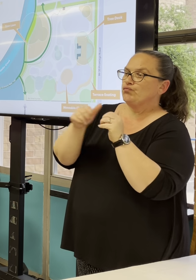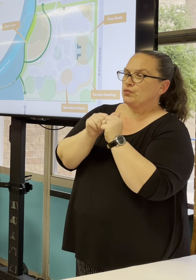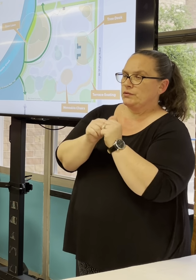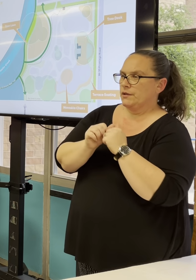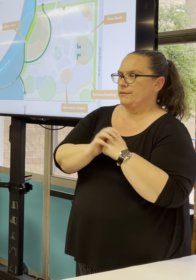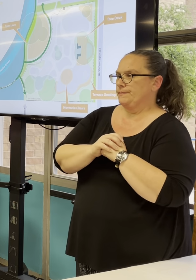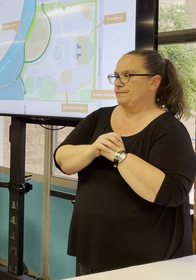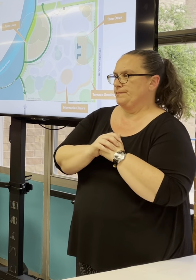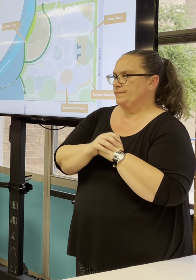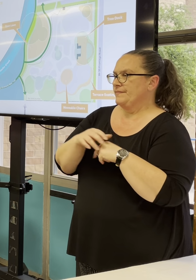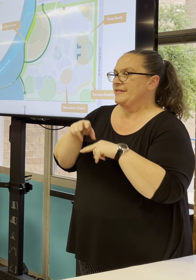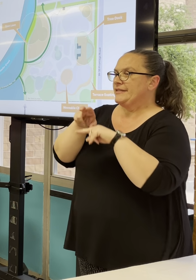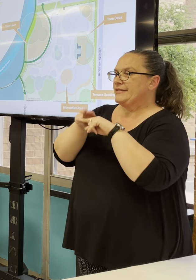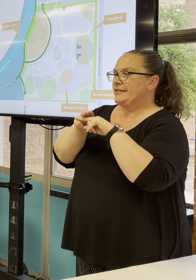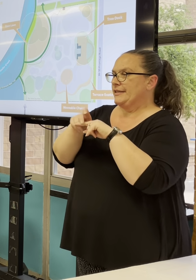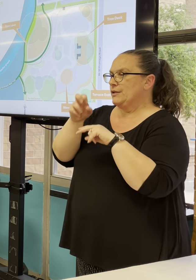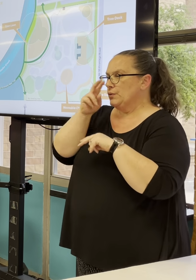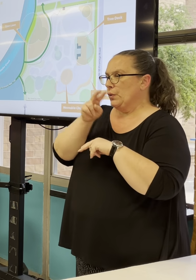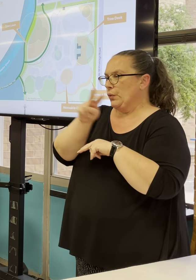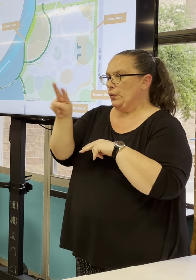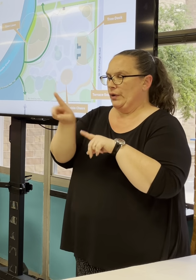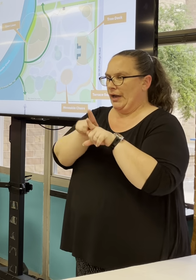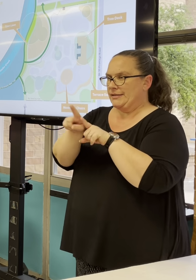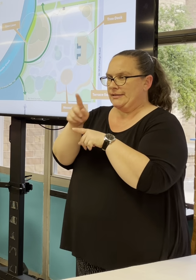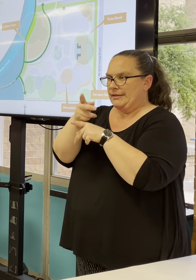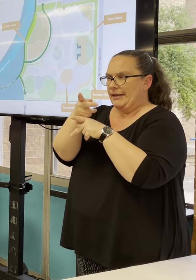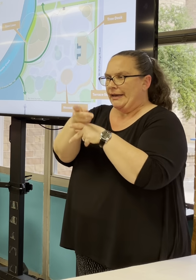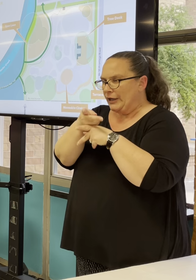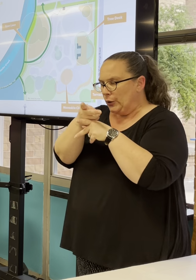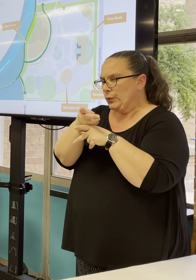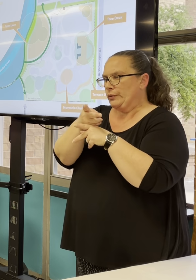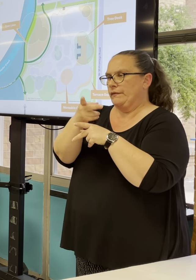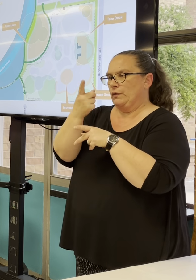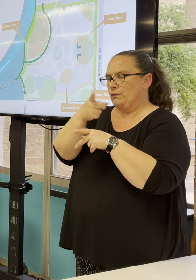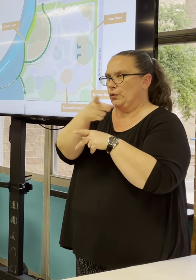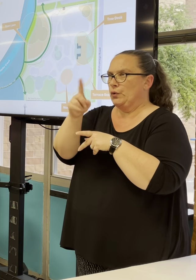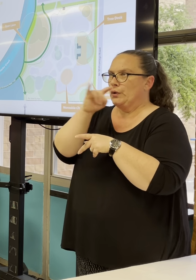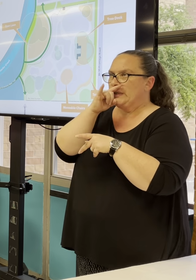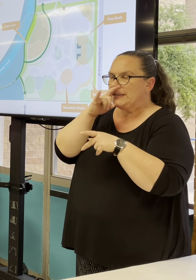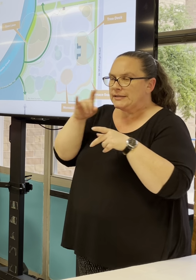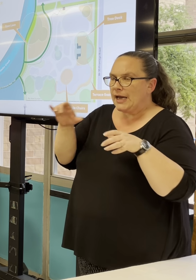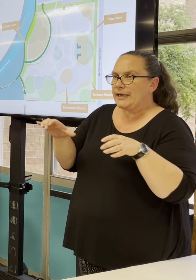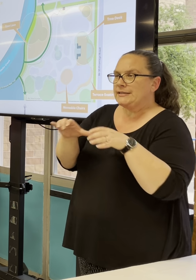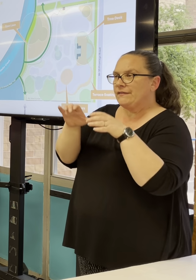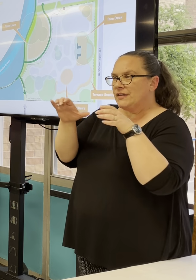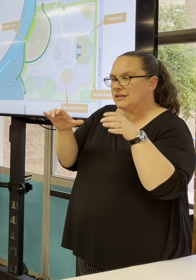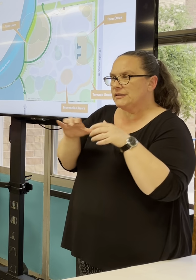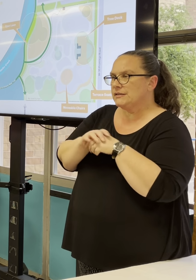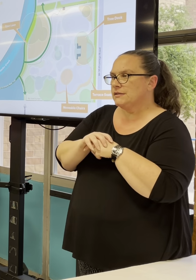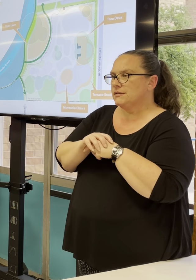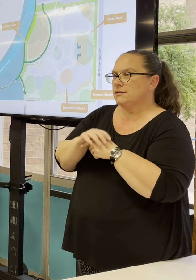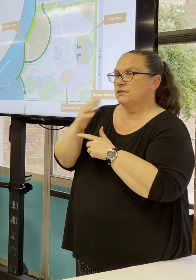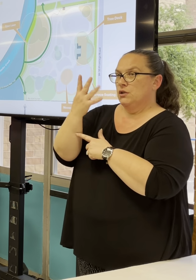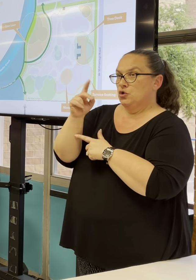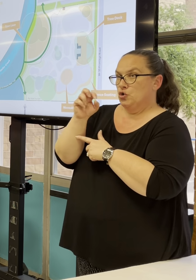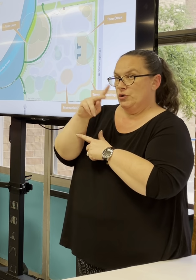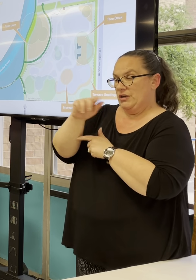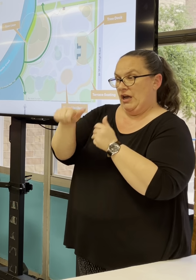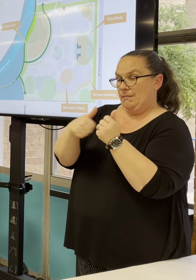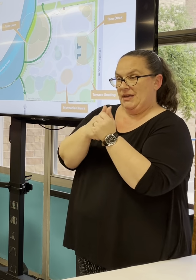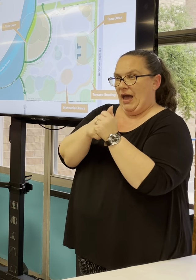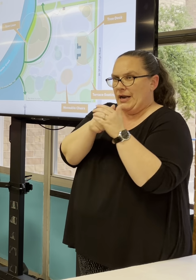seating at the edges, so you can look out as a caregiver onto your kids' activity. A tree deck behind the